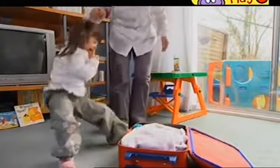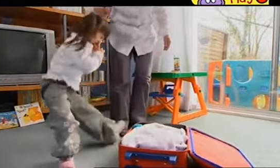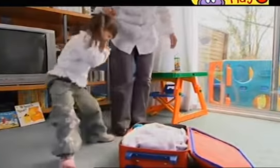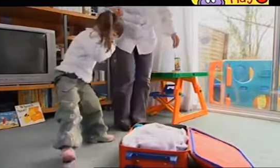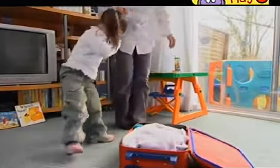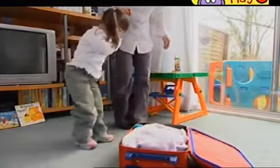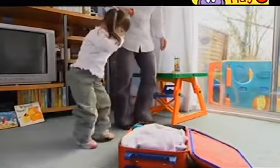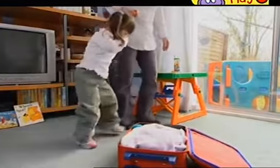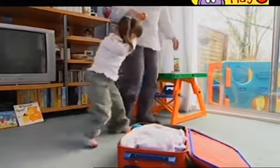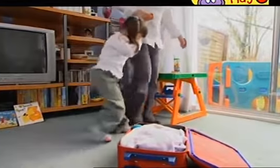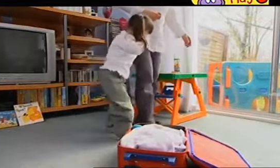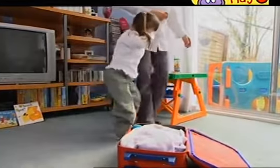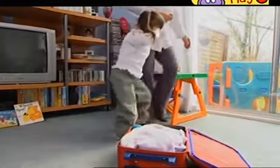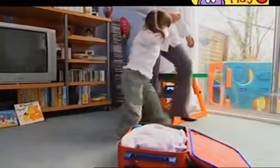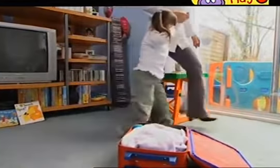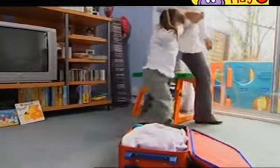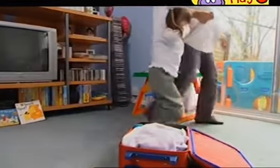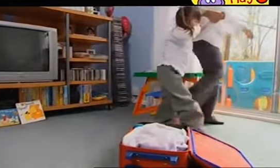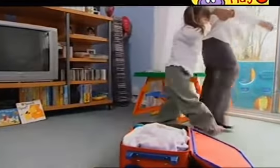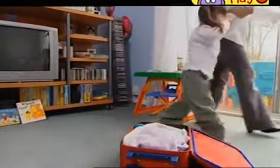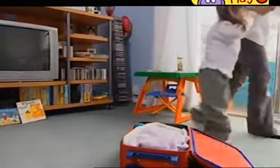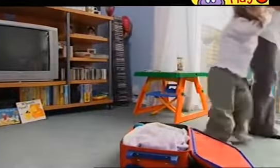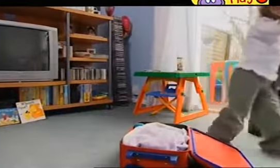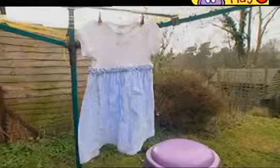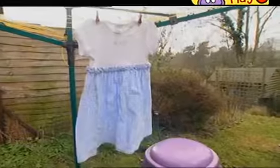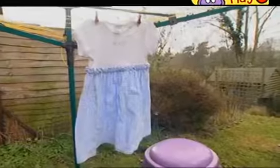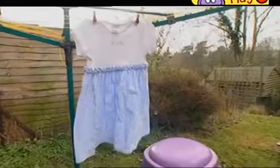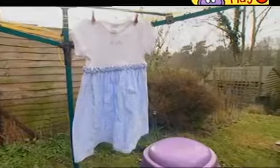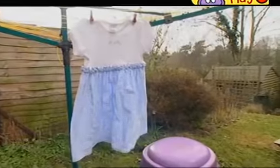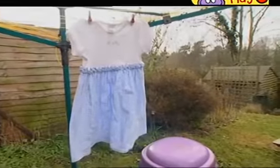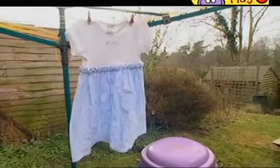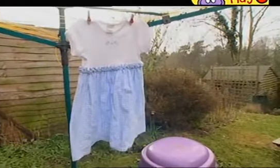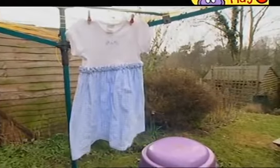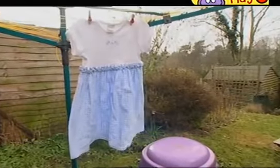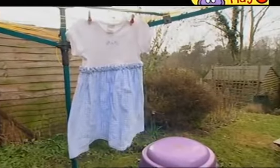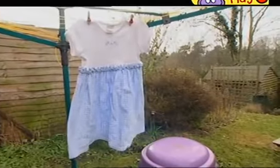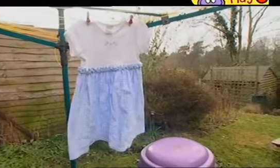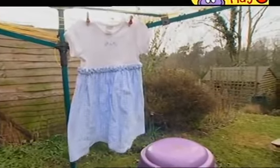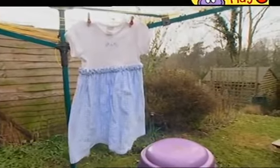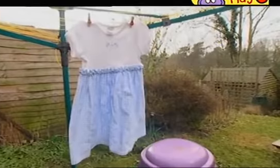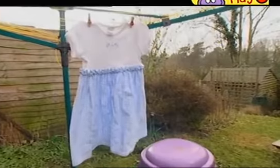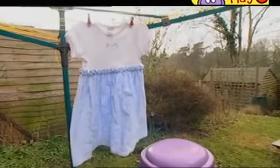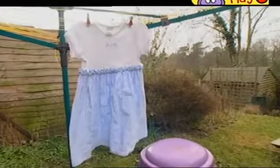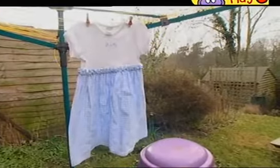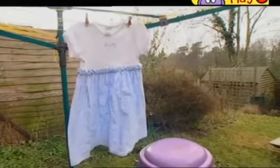Livy May wants to take her favourite dress. It's been washed and is drying on the washing line.